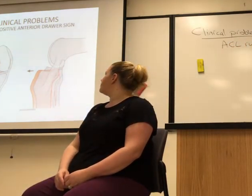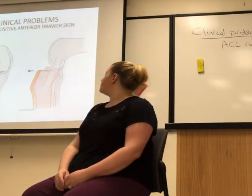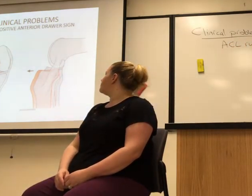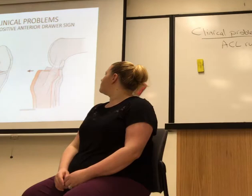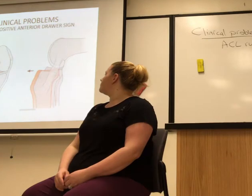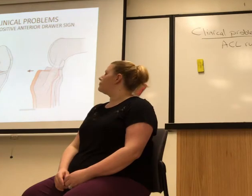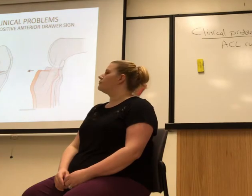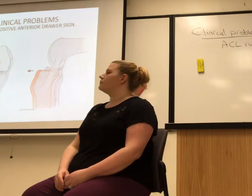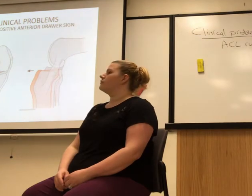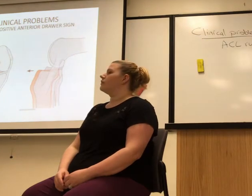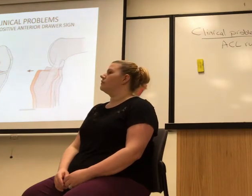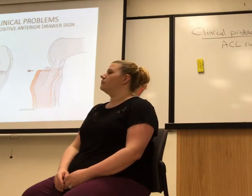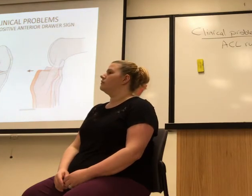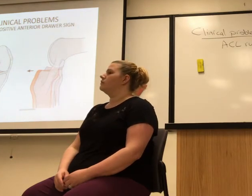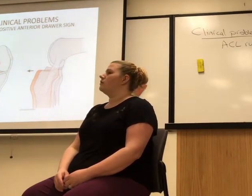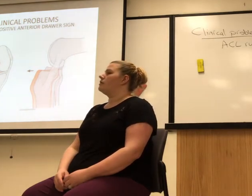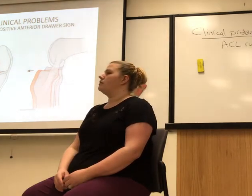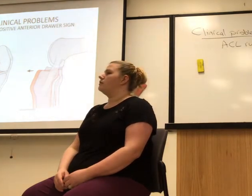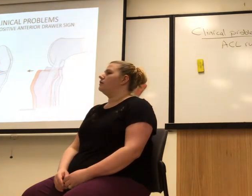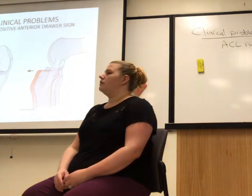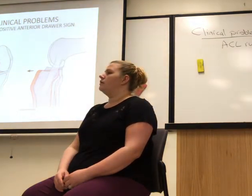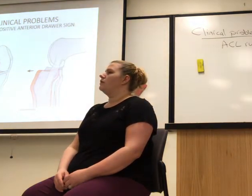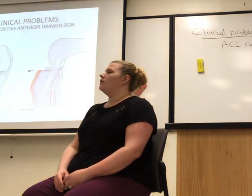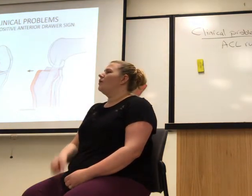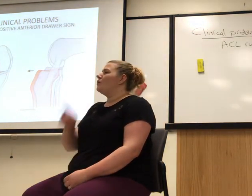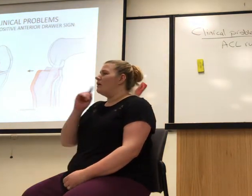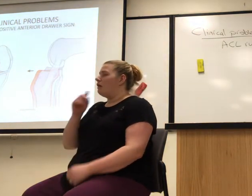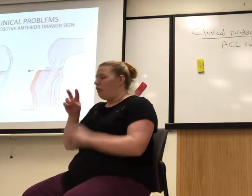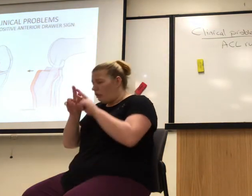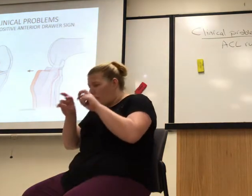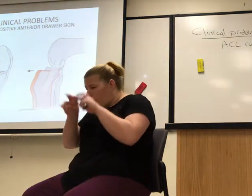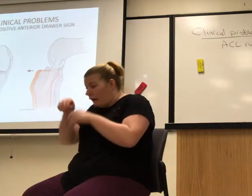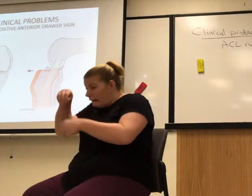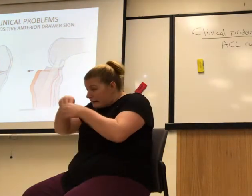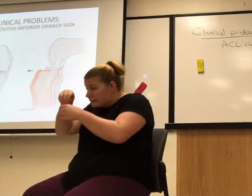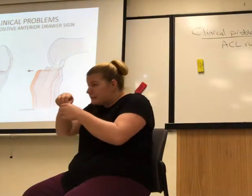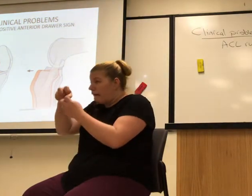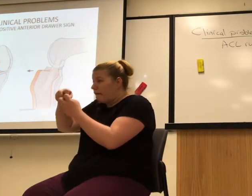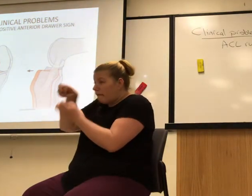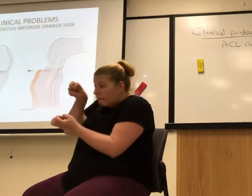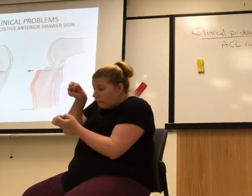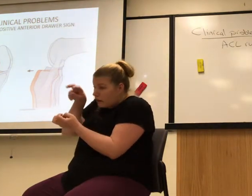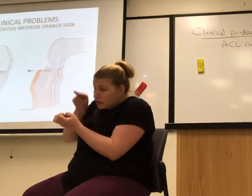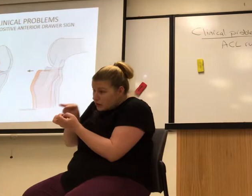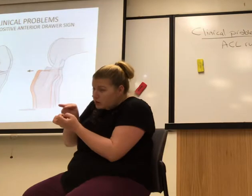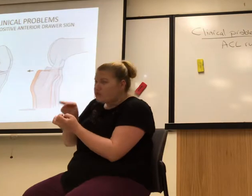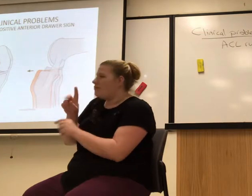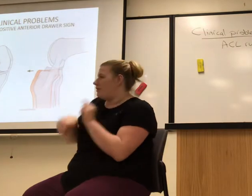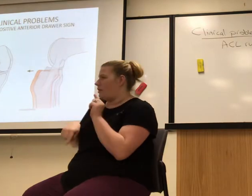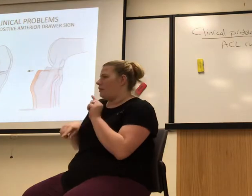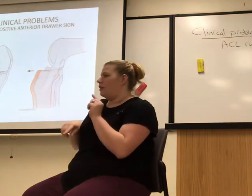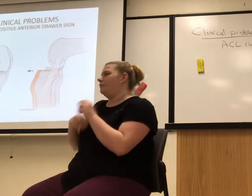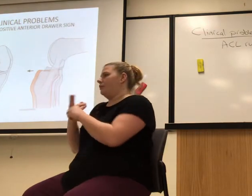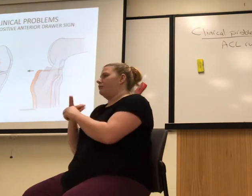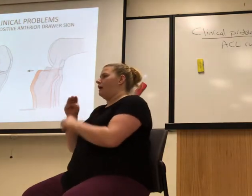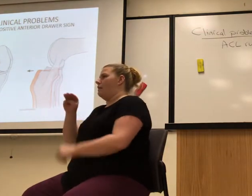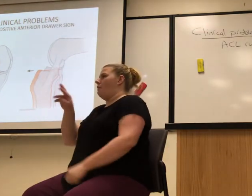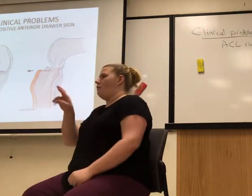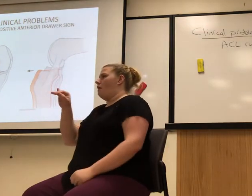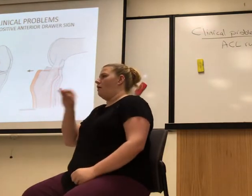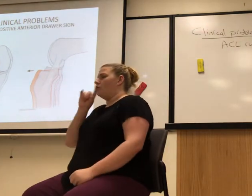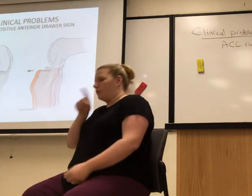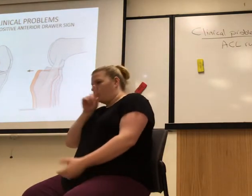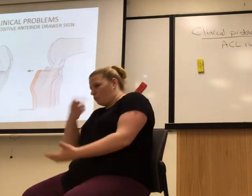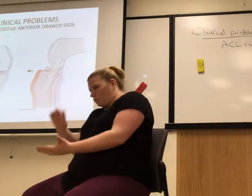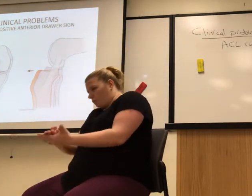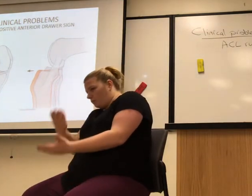I'll put a question mark, because you don't know. You can't see that inside the person's knee until you do an MRI to confirm. But